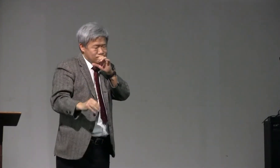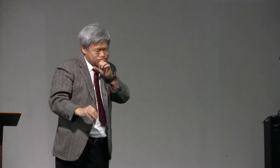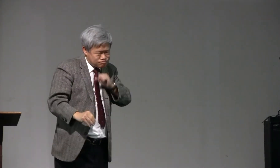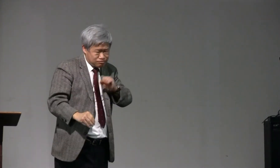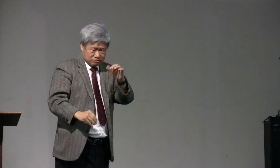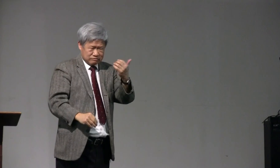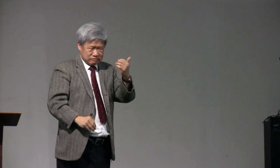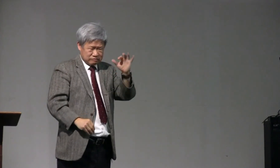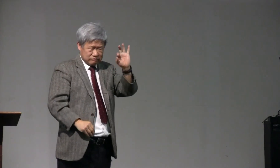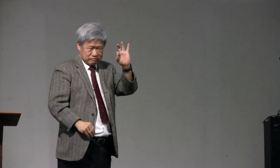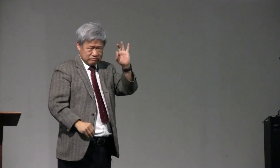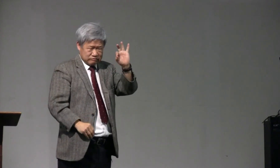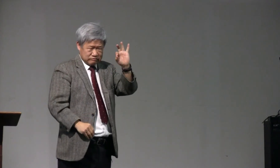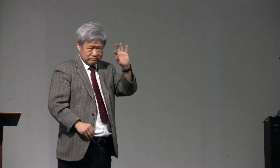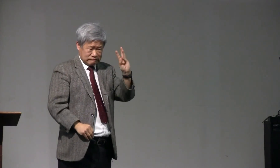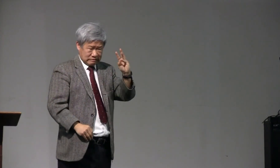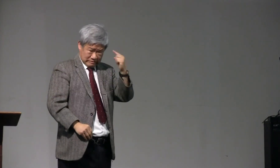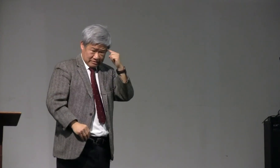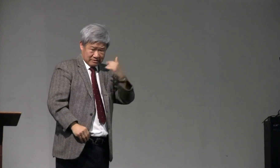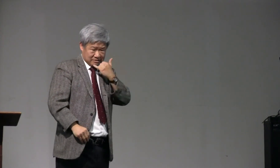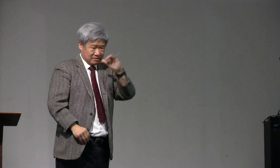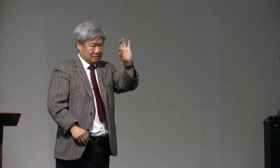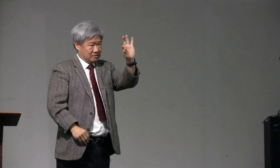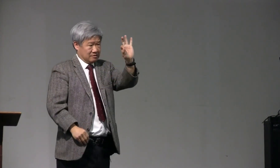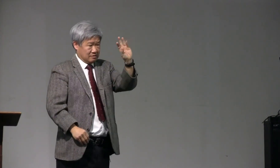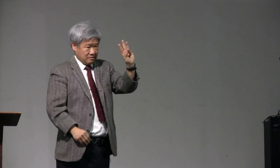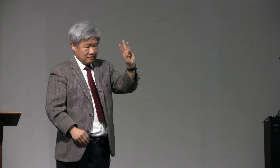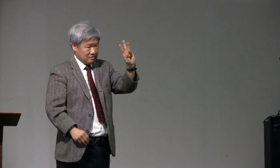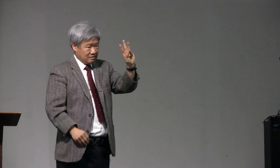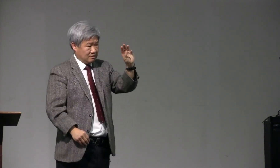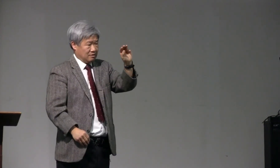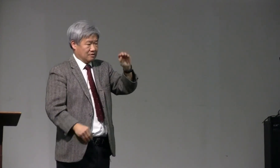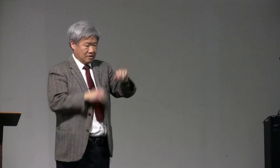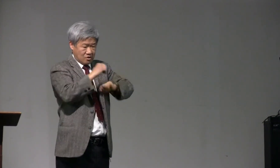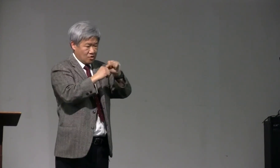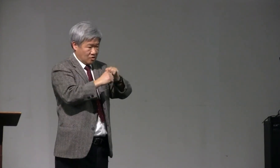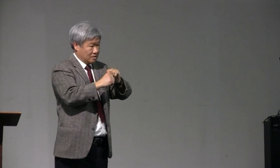Famous Billy Graham, who is in his 90s, 96, I think.